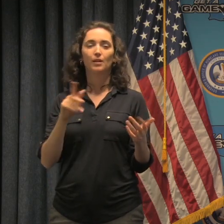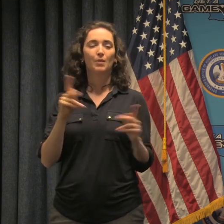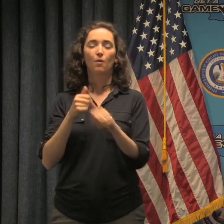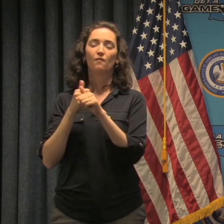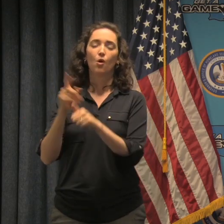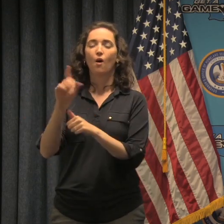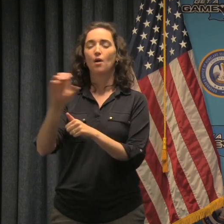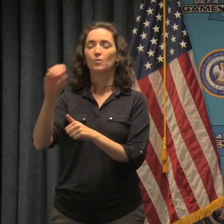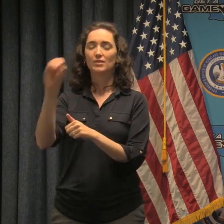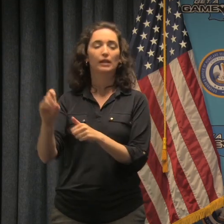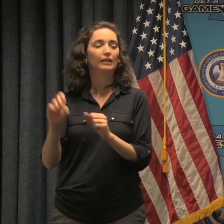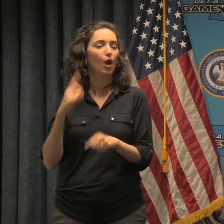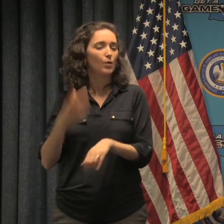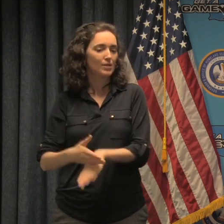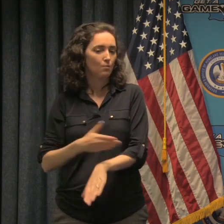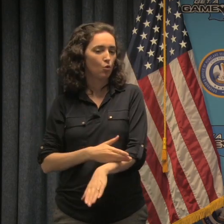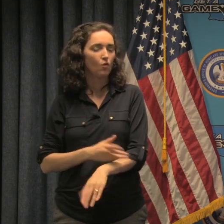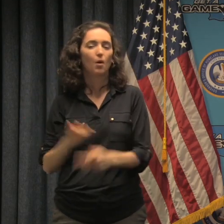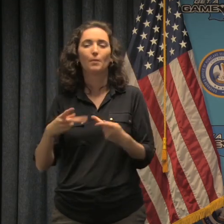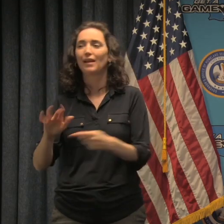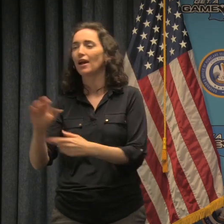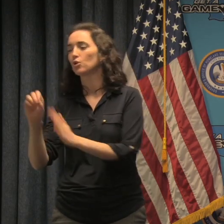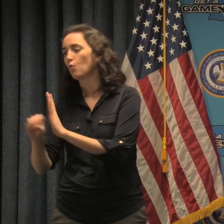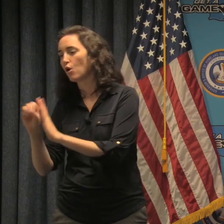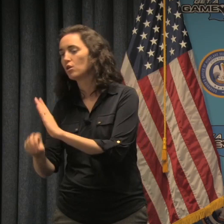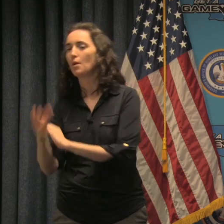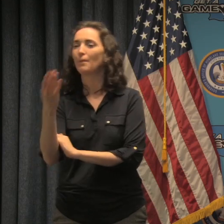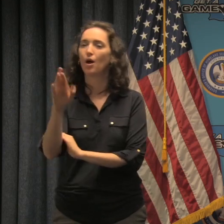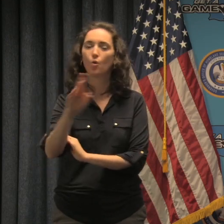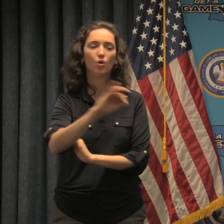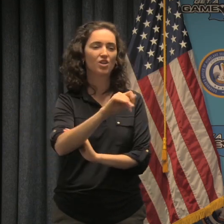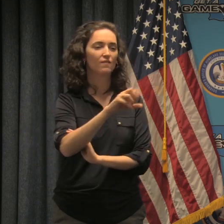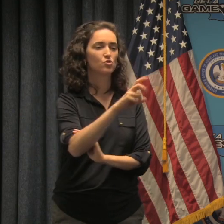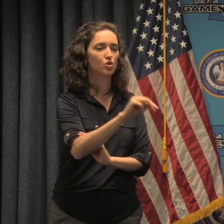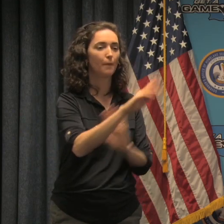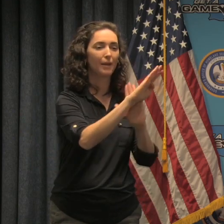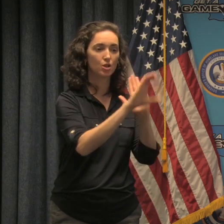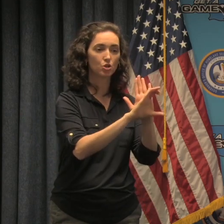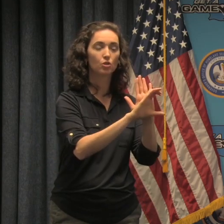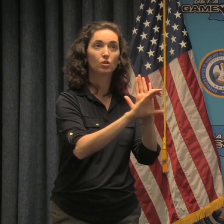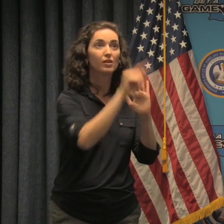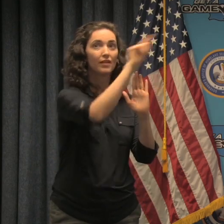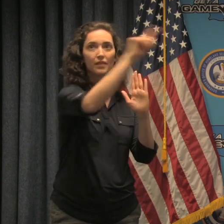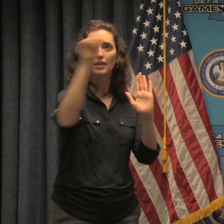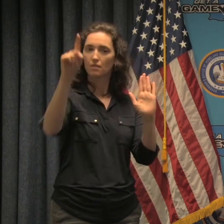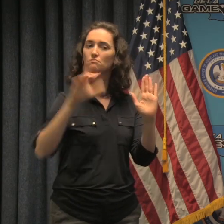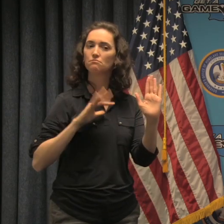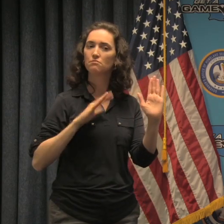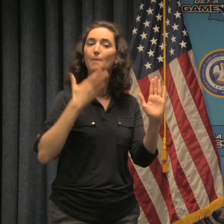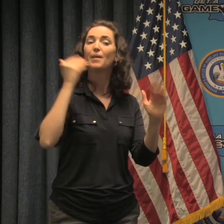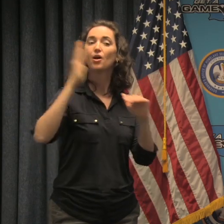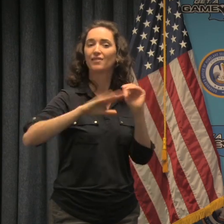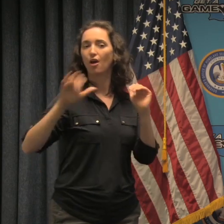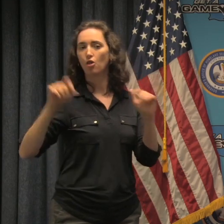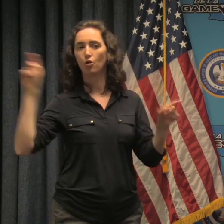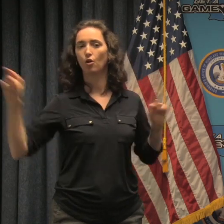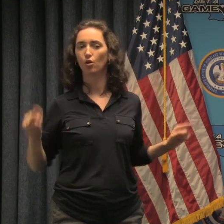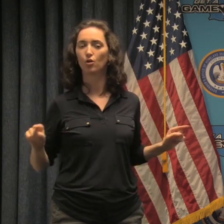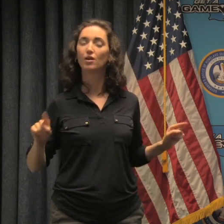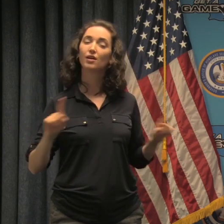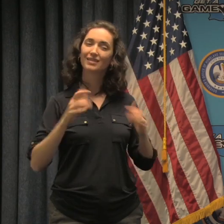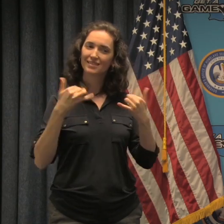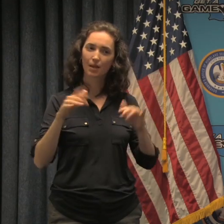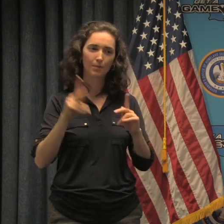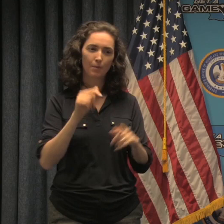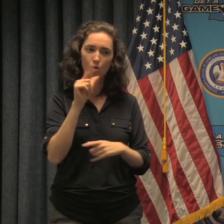places like New Orleans and Baton Rouge and Jefferson and Bossier, where it's better than elsewhere in the state. We know that it's not 100%, but so everybody